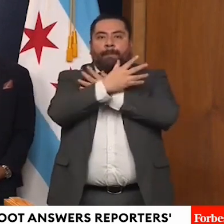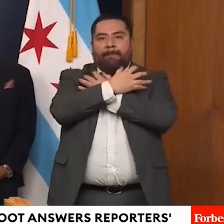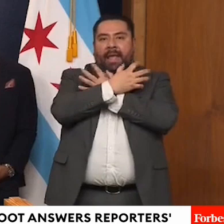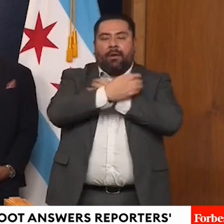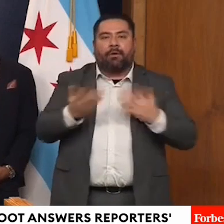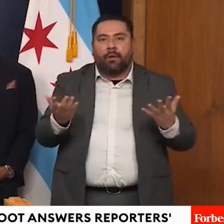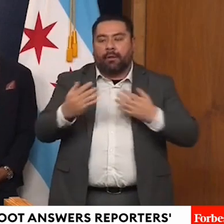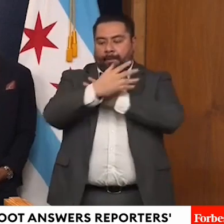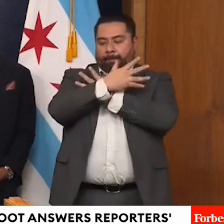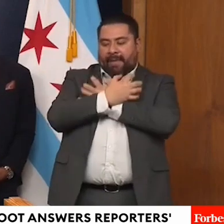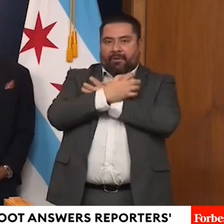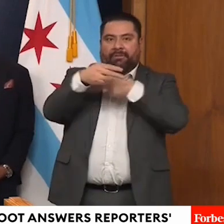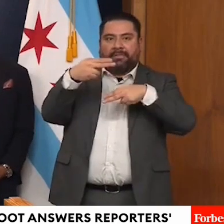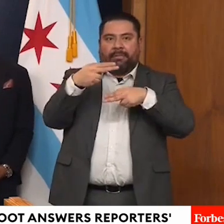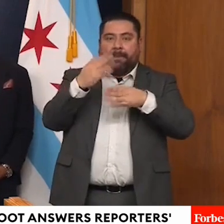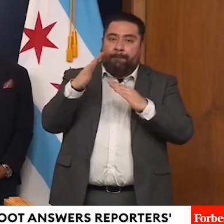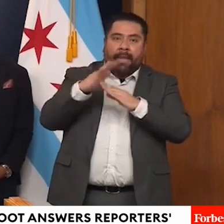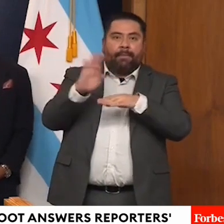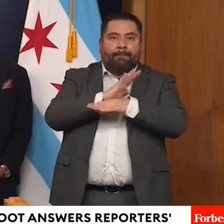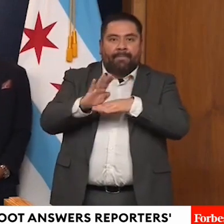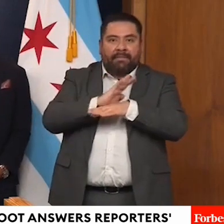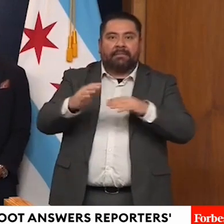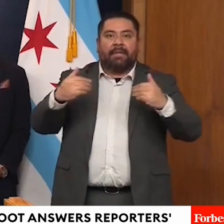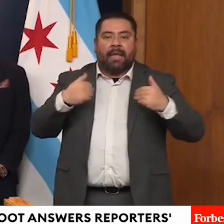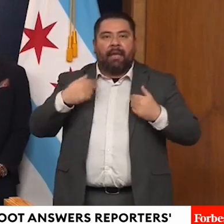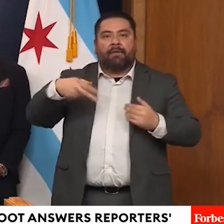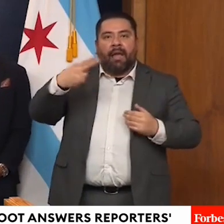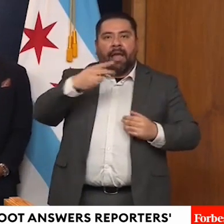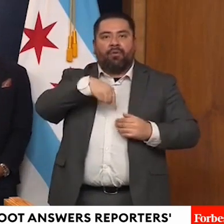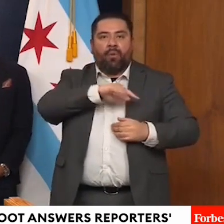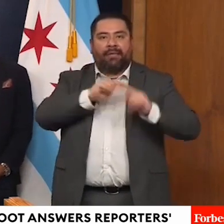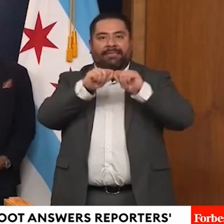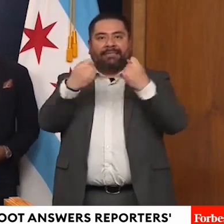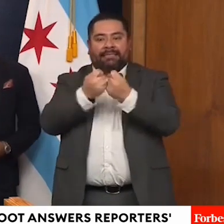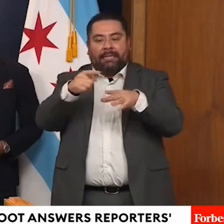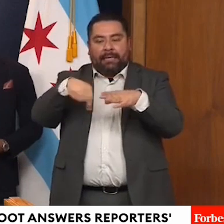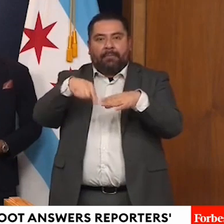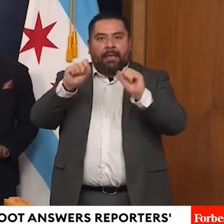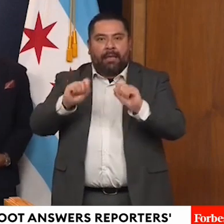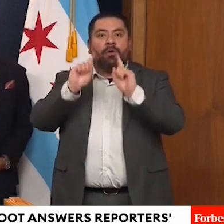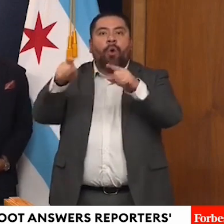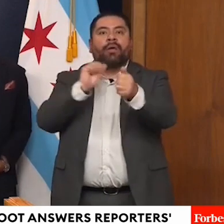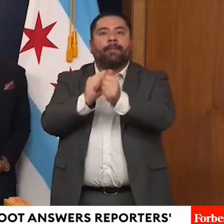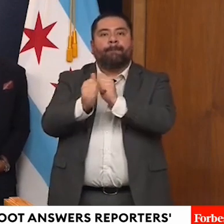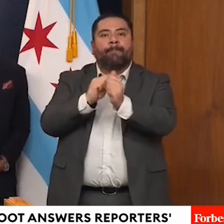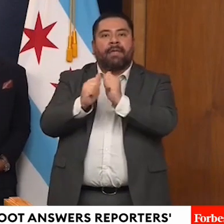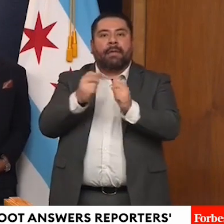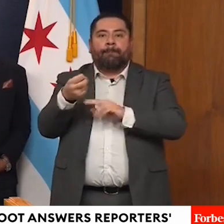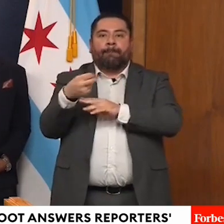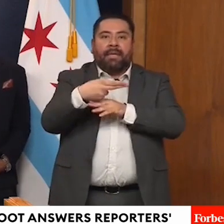Bears is the Bears' main business is putting on a high-quality team that can go out and compete and beat the